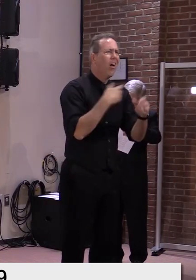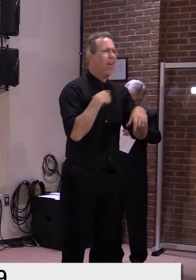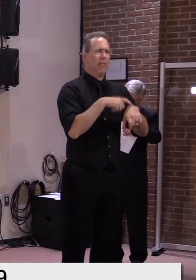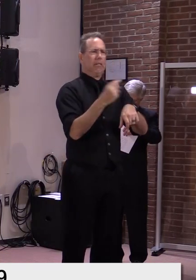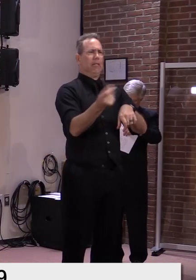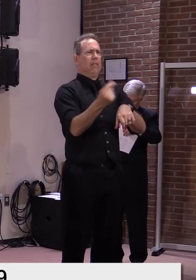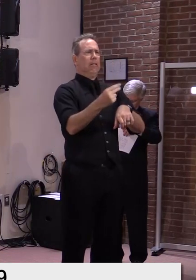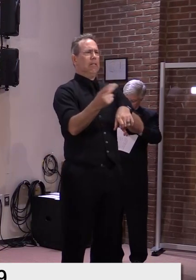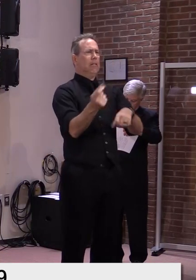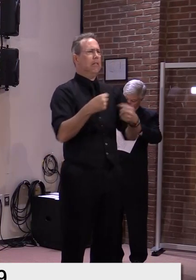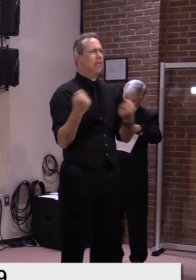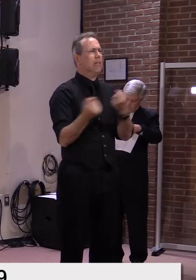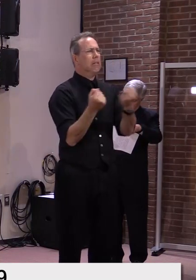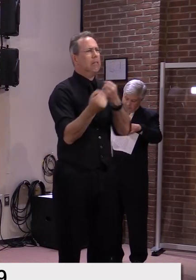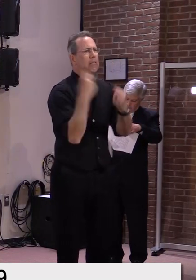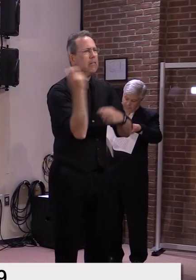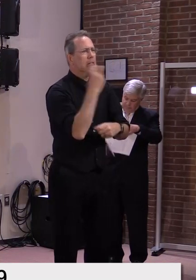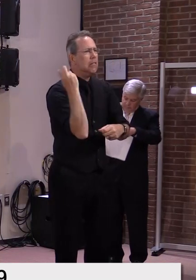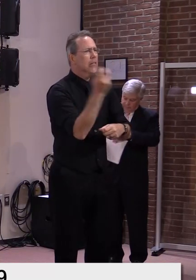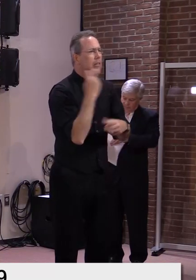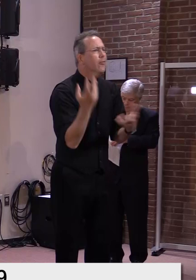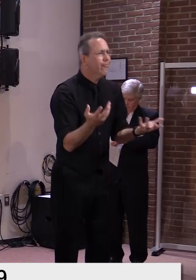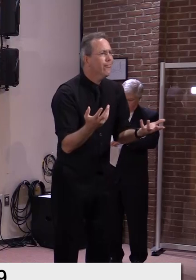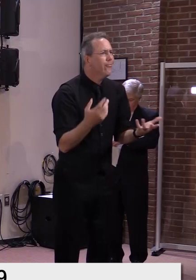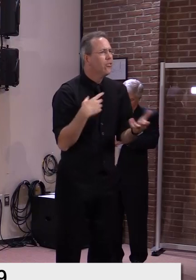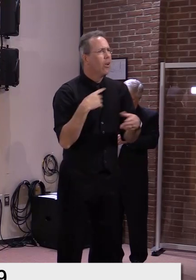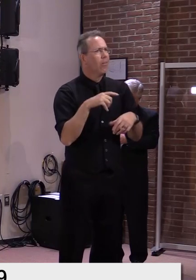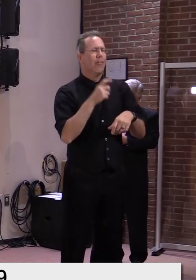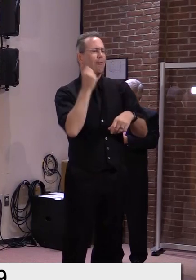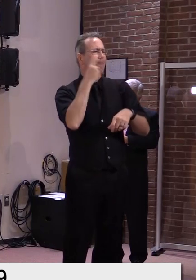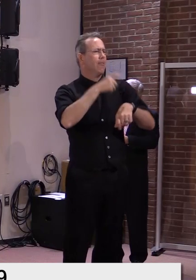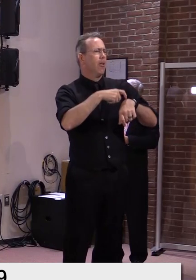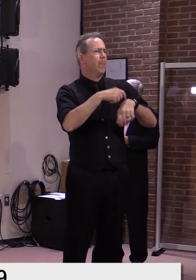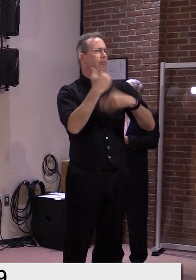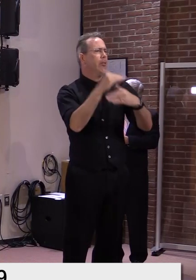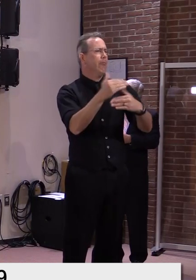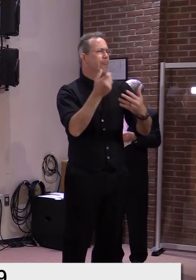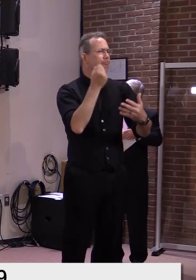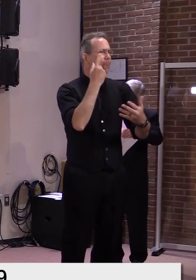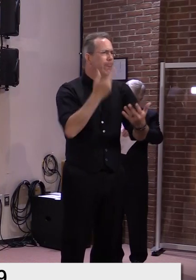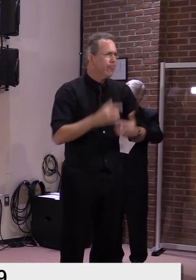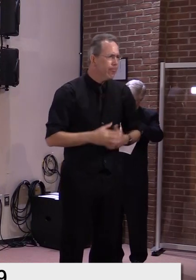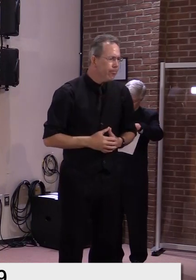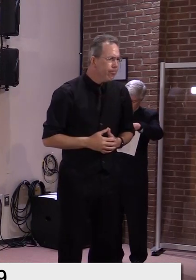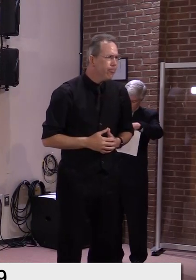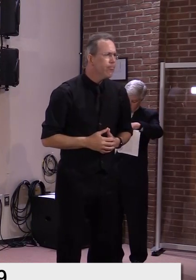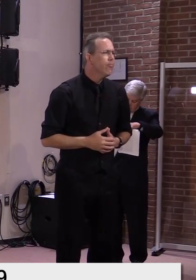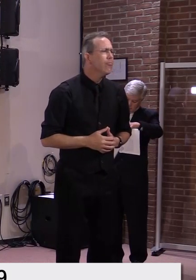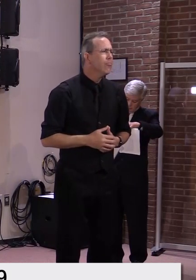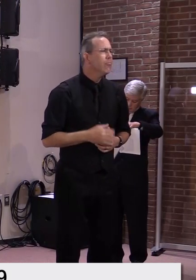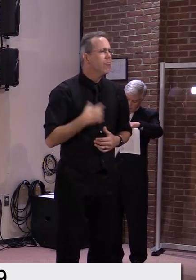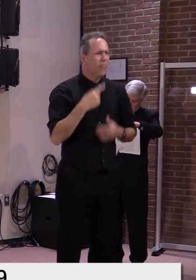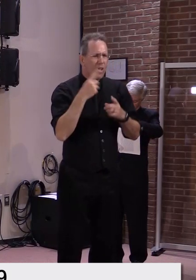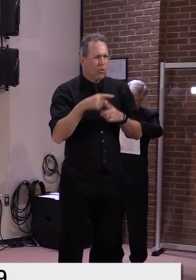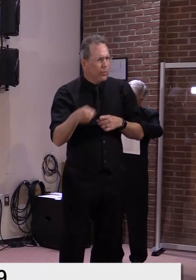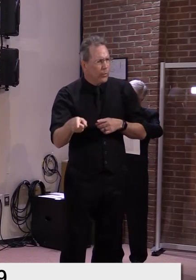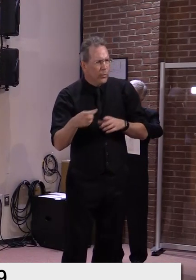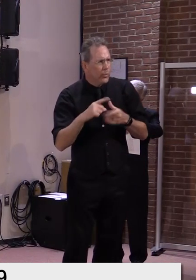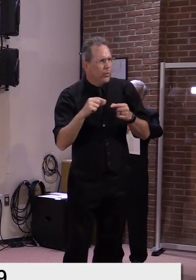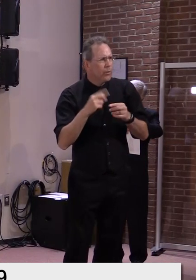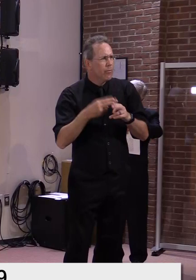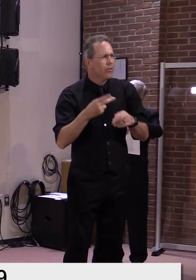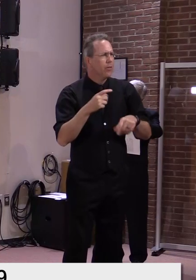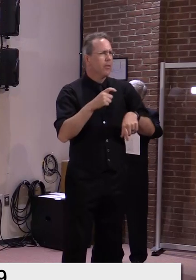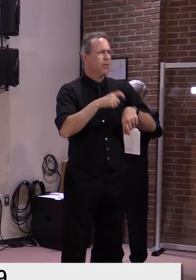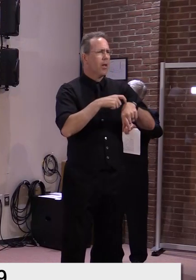So I have to assume that time is one factor for some who are